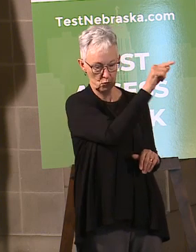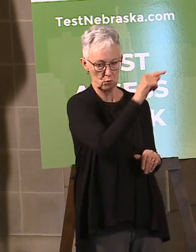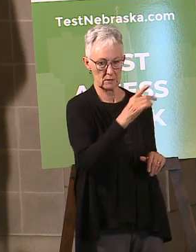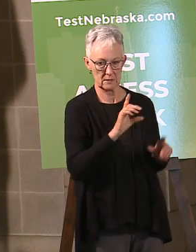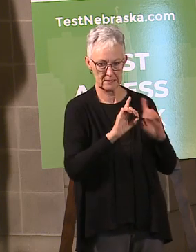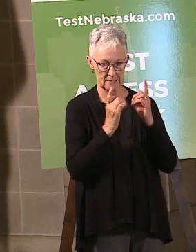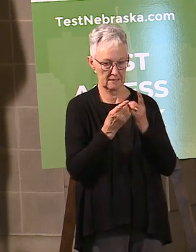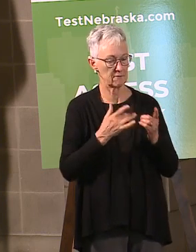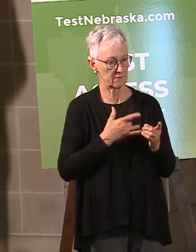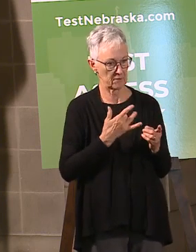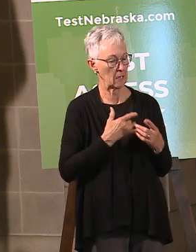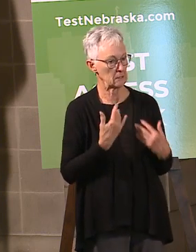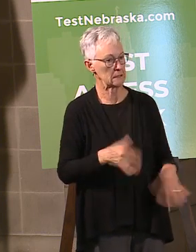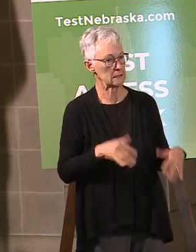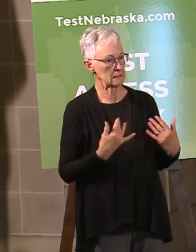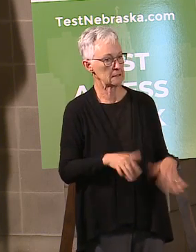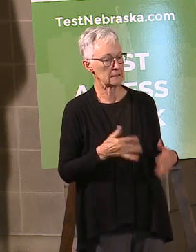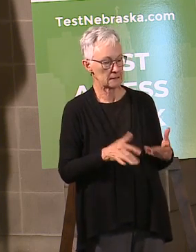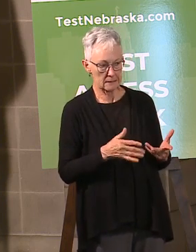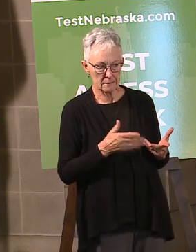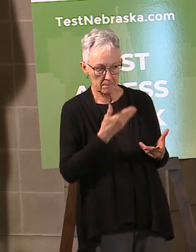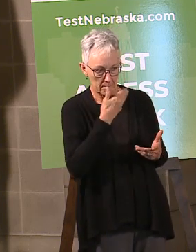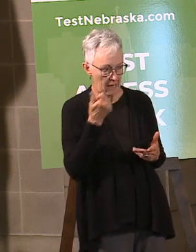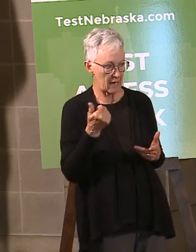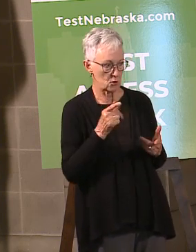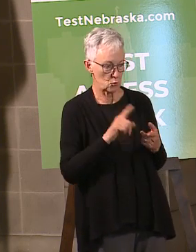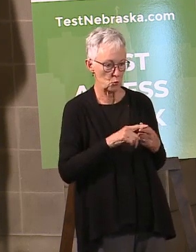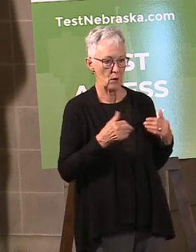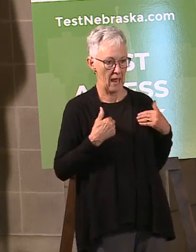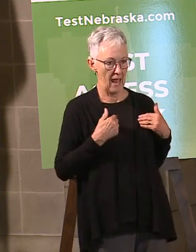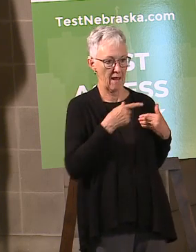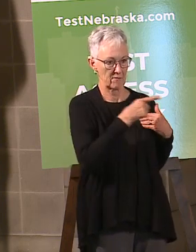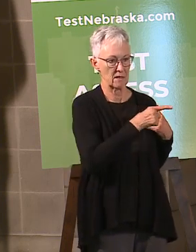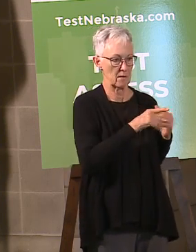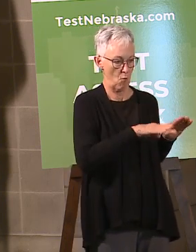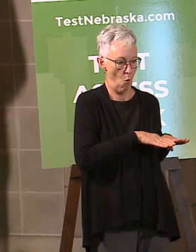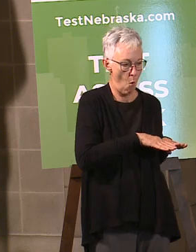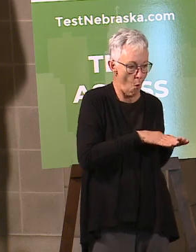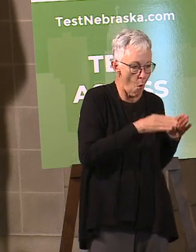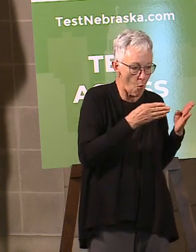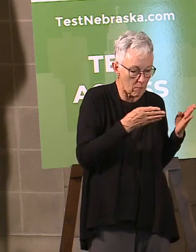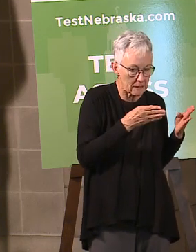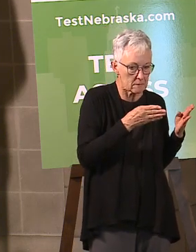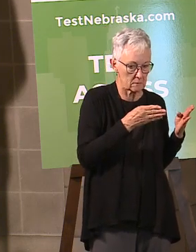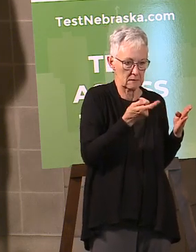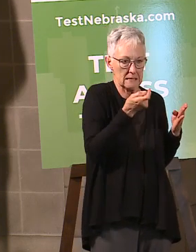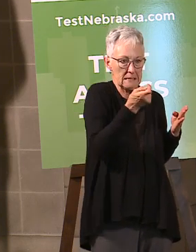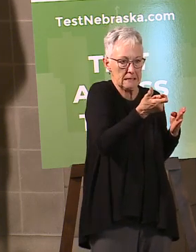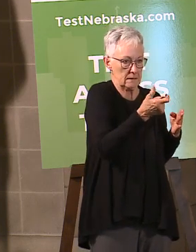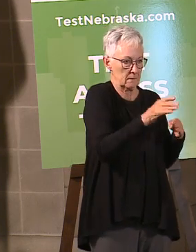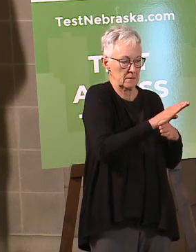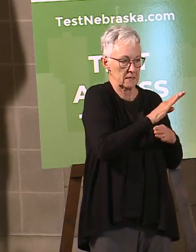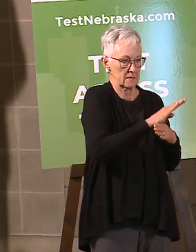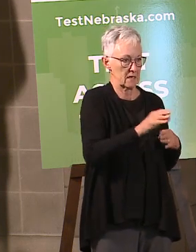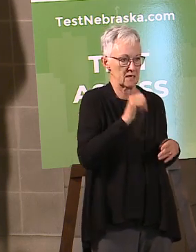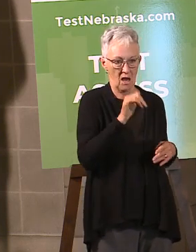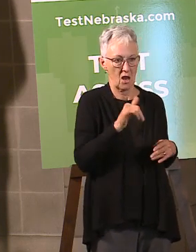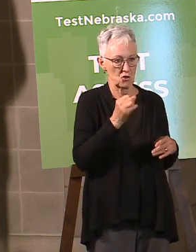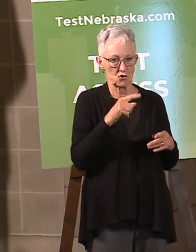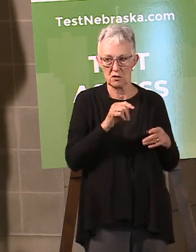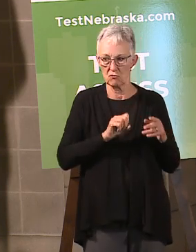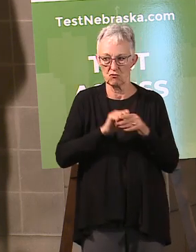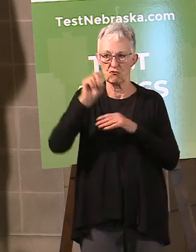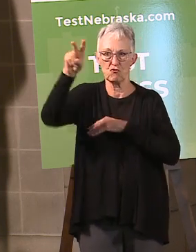prudent, working with their local public health directors, to have them go into phase 1 starting in June versus jumping straight to phase